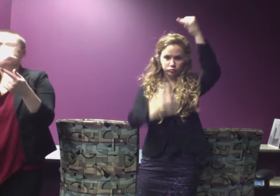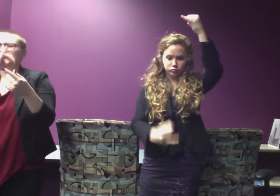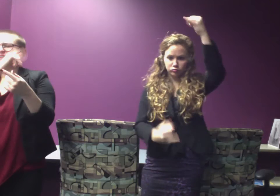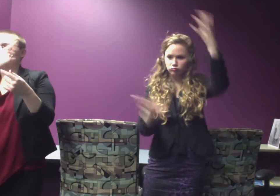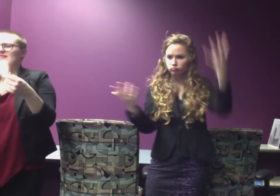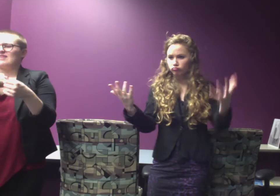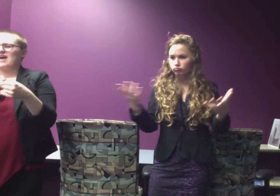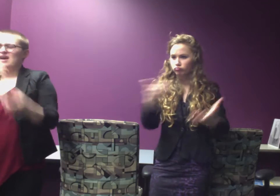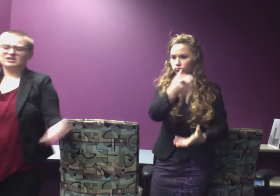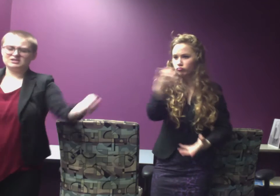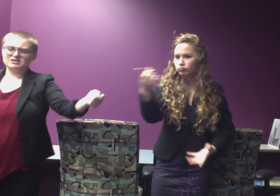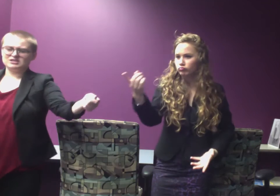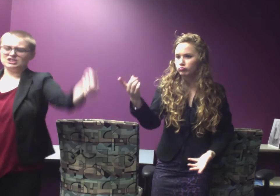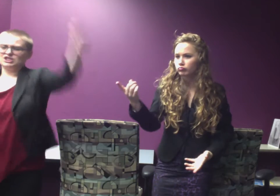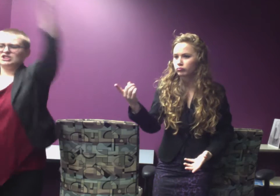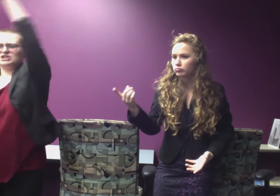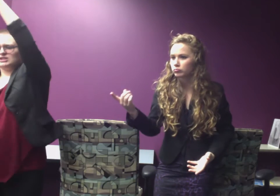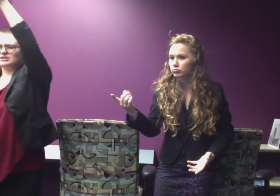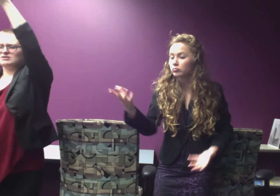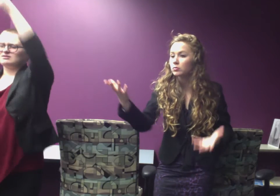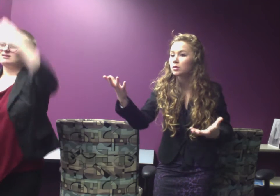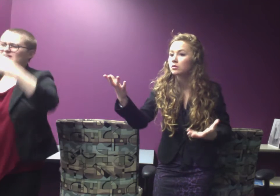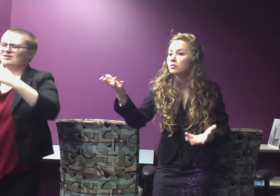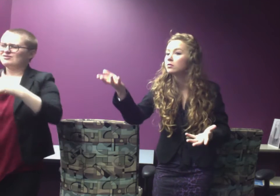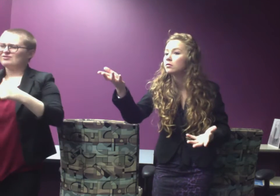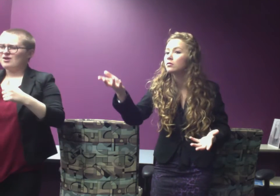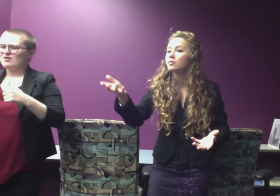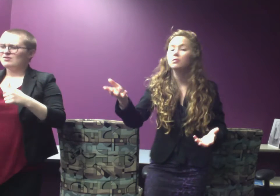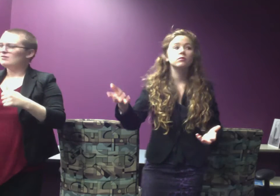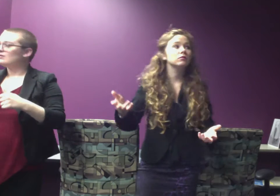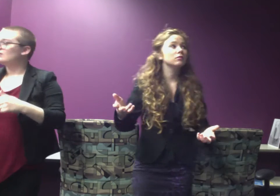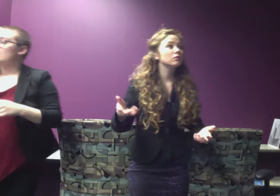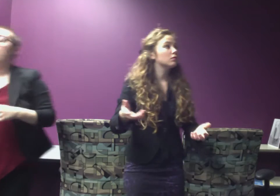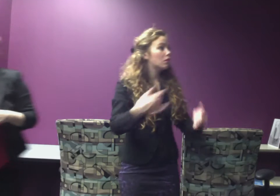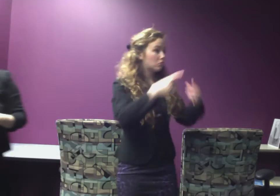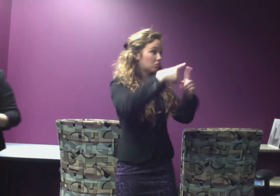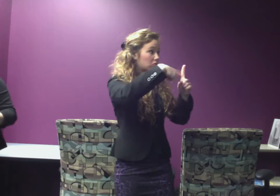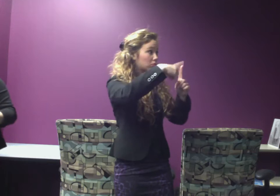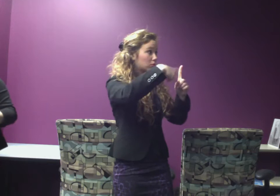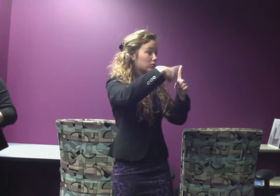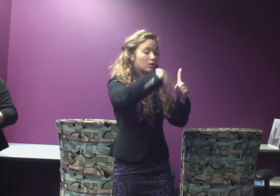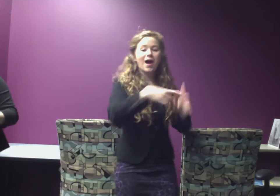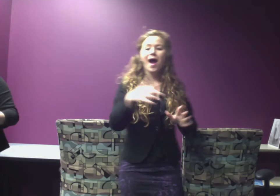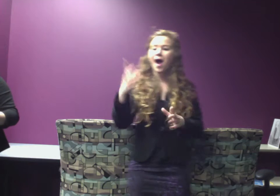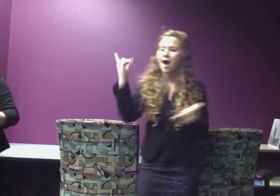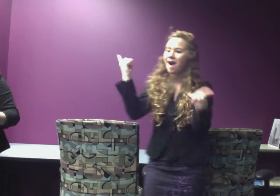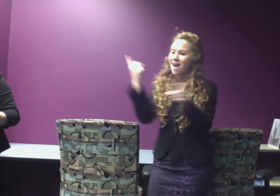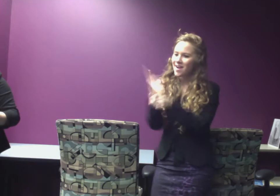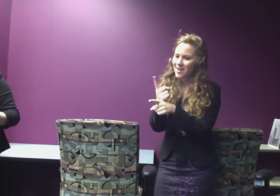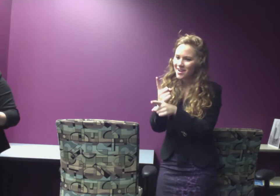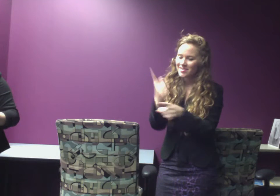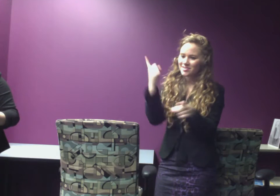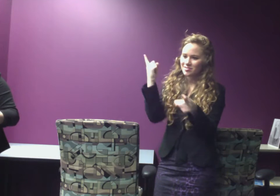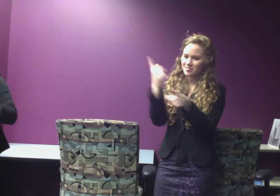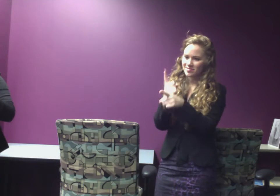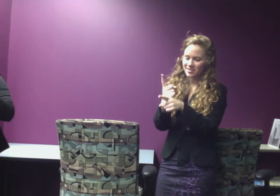that? Good? Exactly. And we're paying particular attention to that today because it's pretty